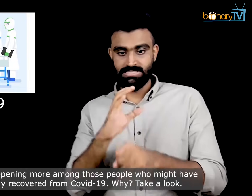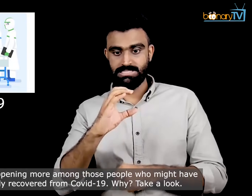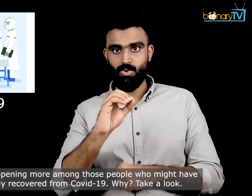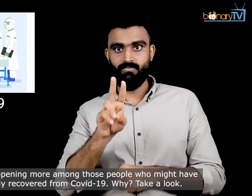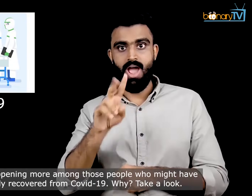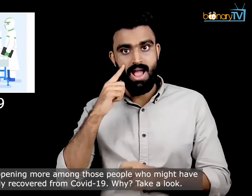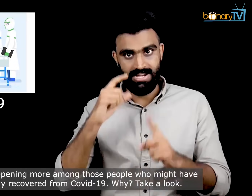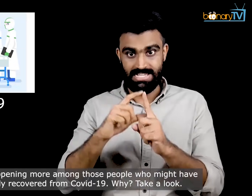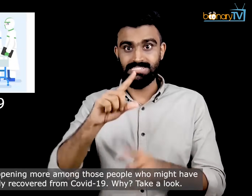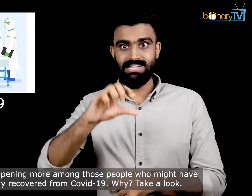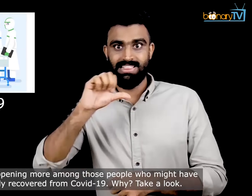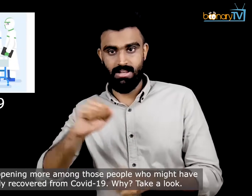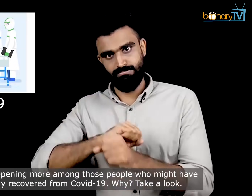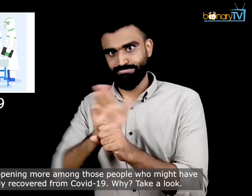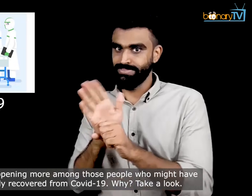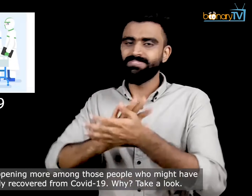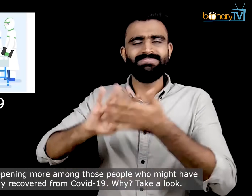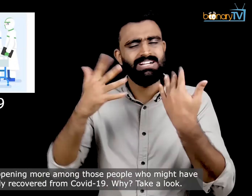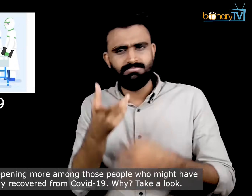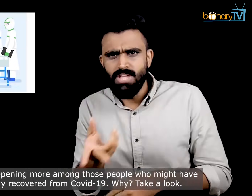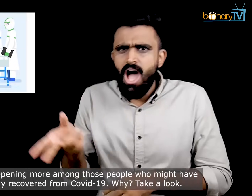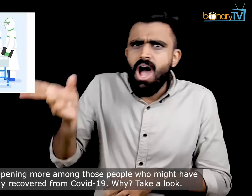COVID-19. Why?